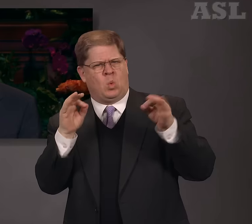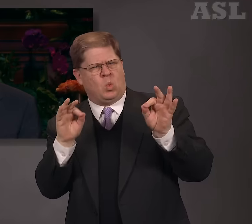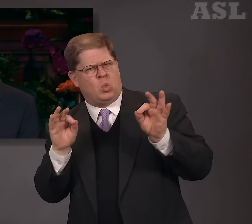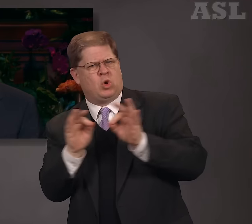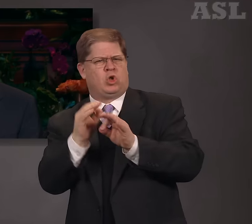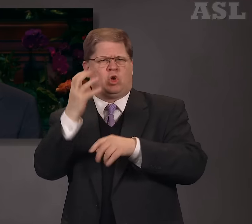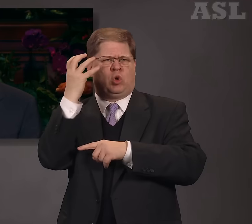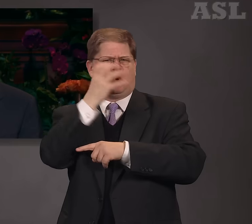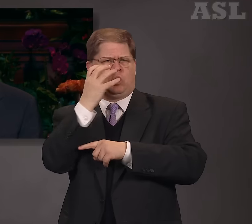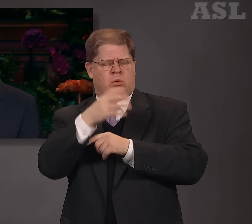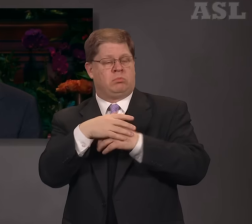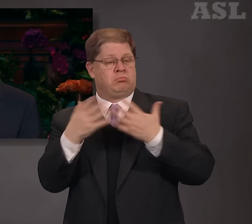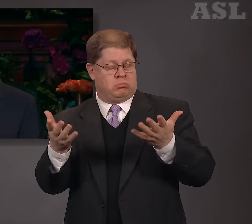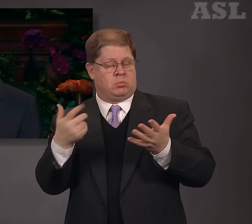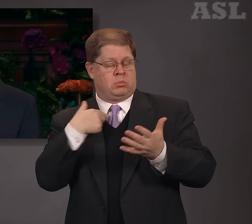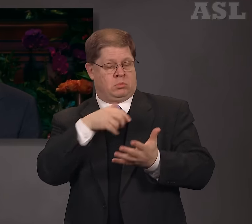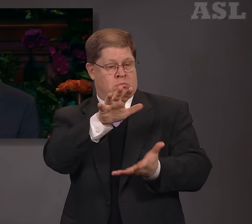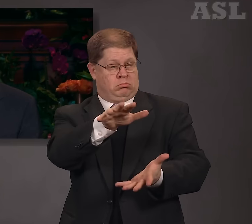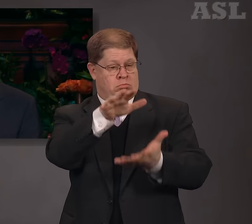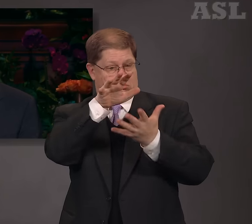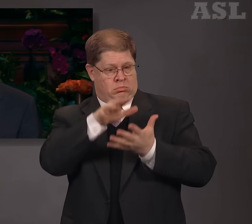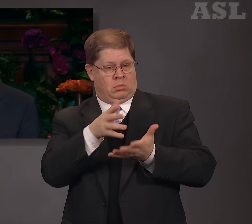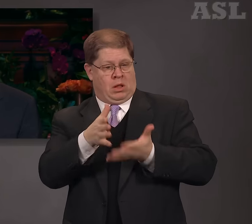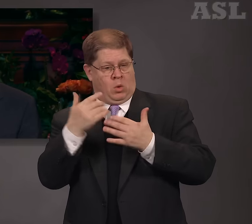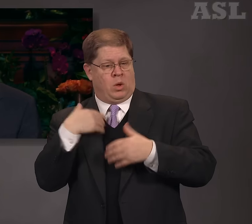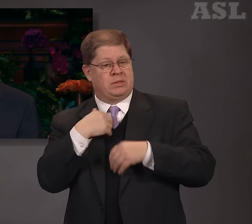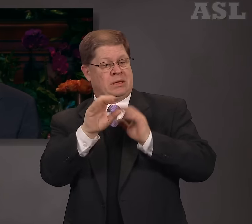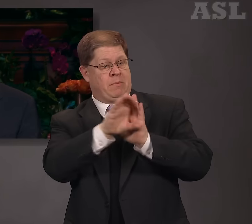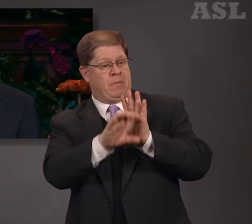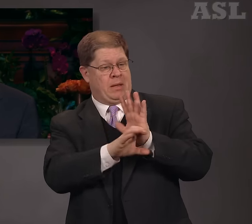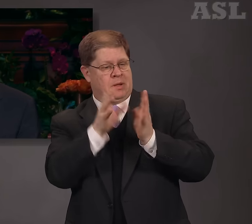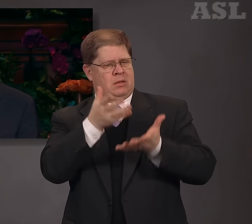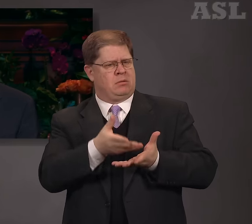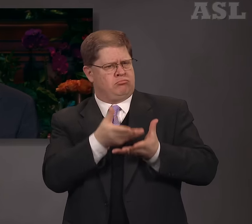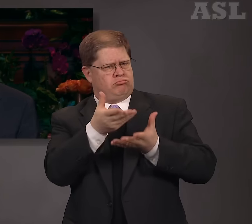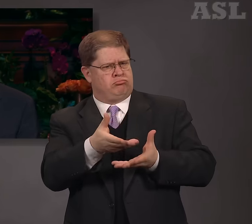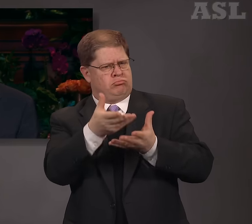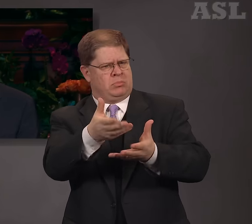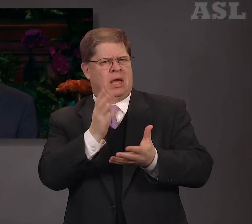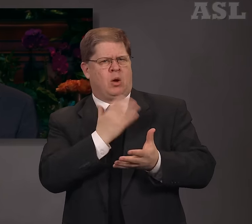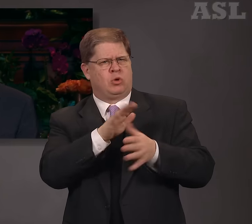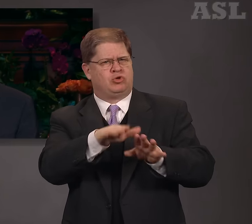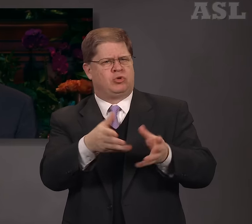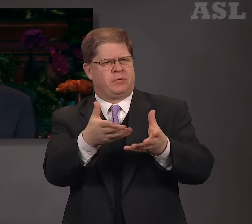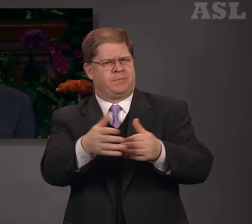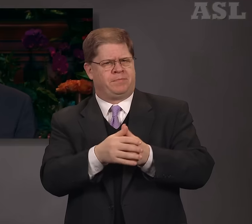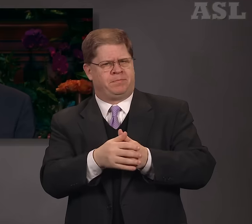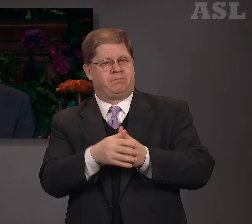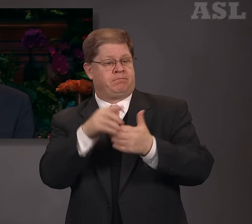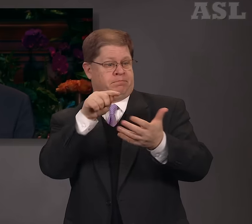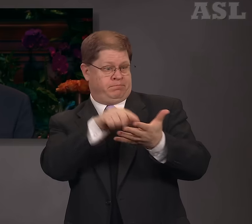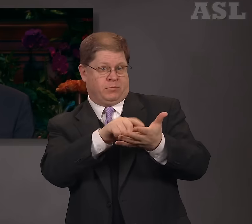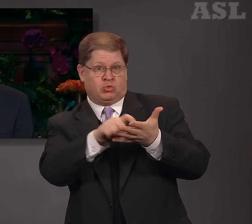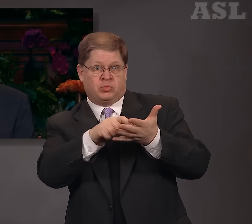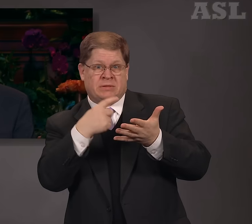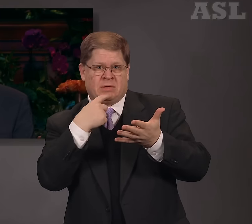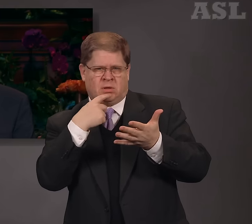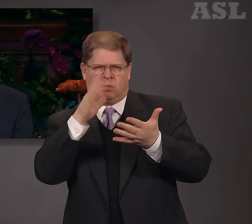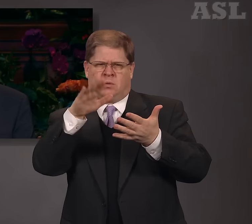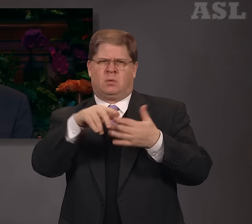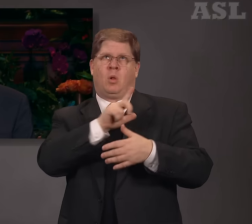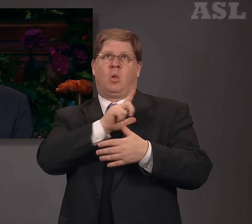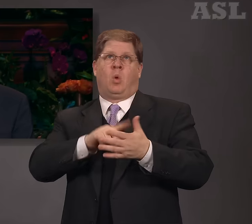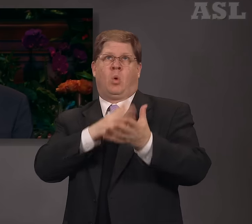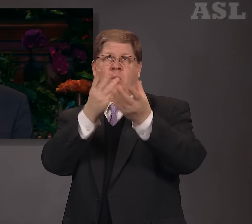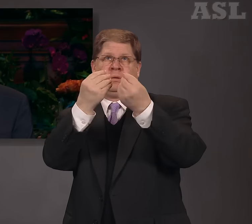us, insomuch that we could preserve the commandments of the Lord unto our children. Wherefore, it was wisdom in the